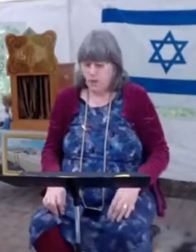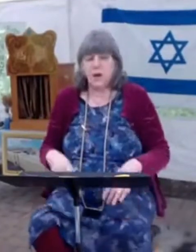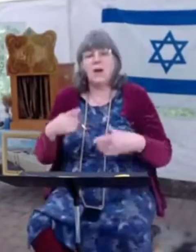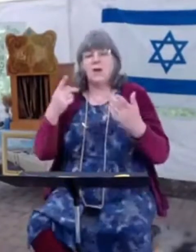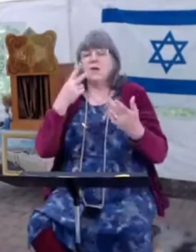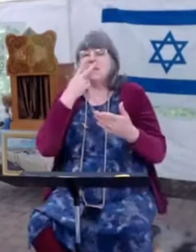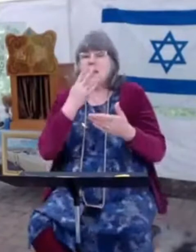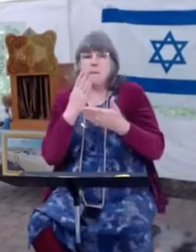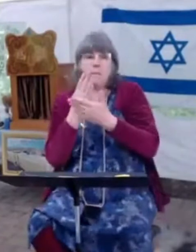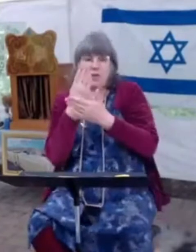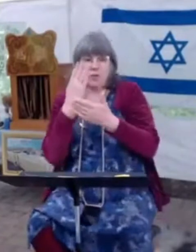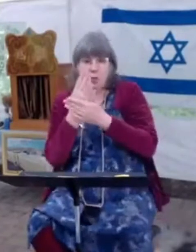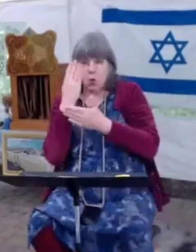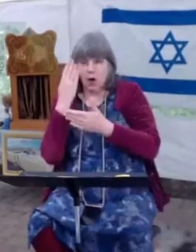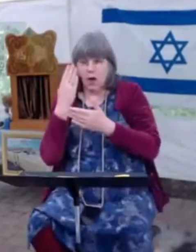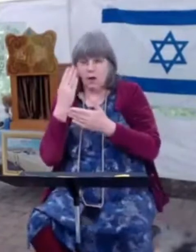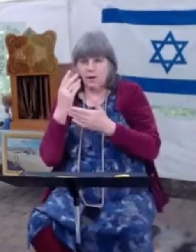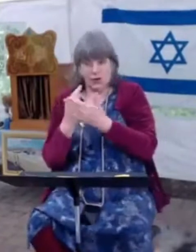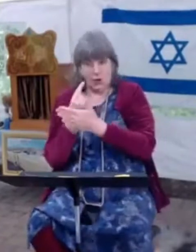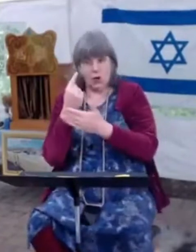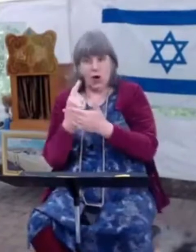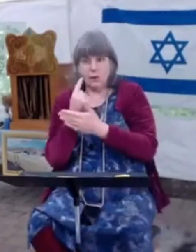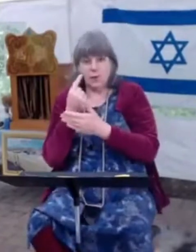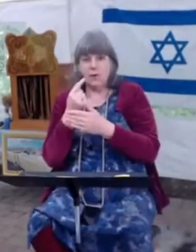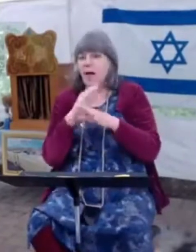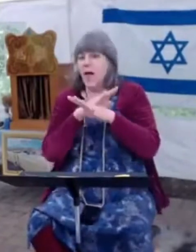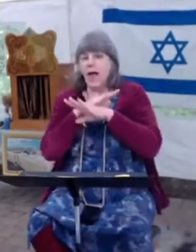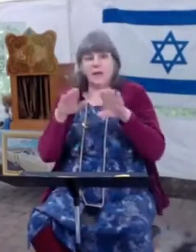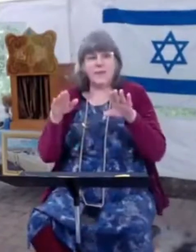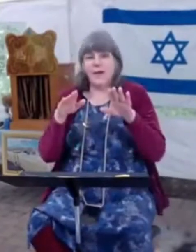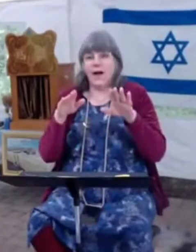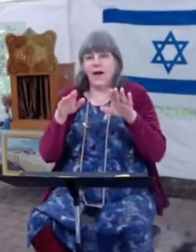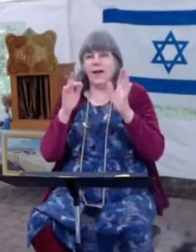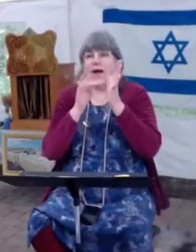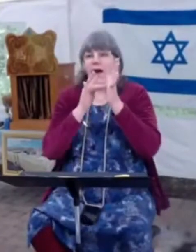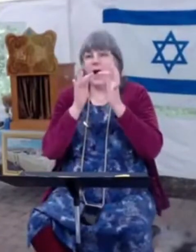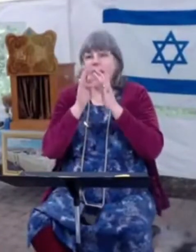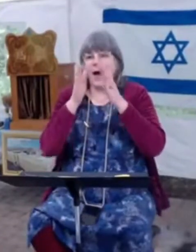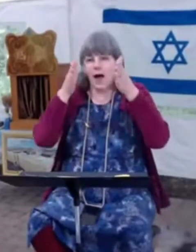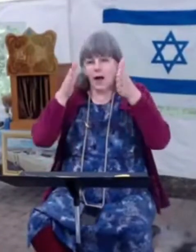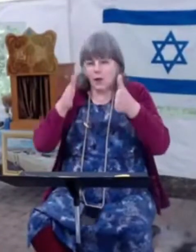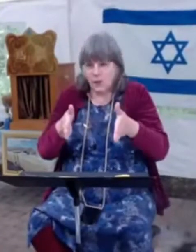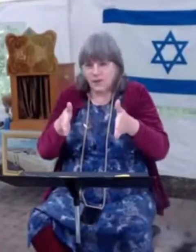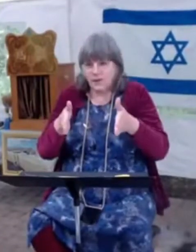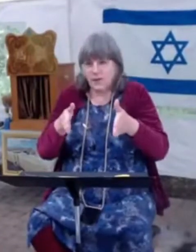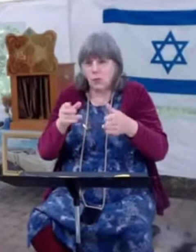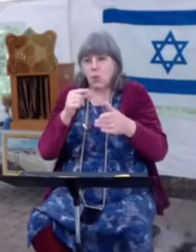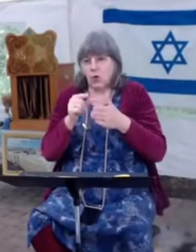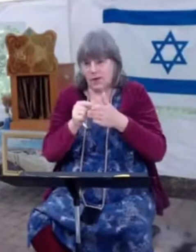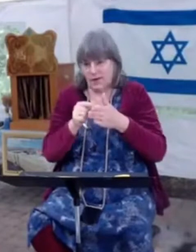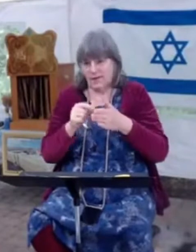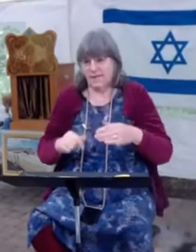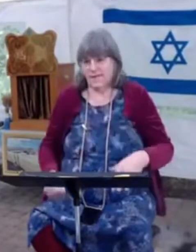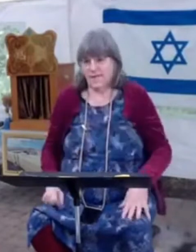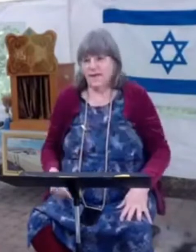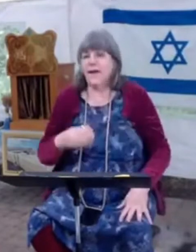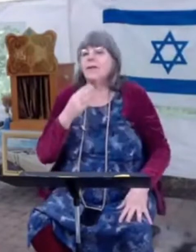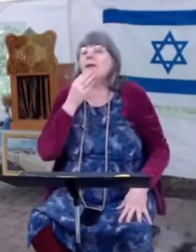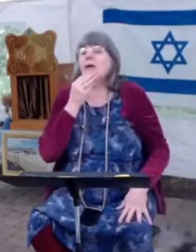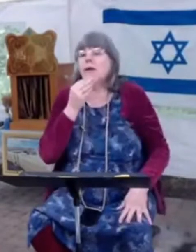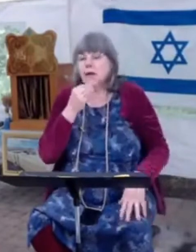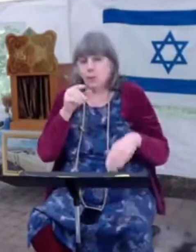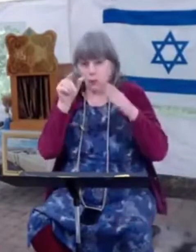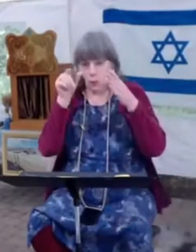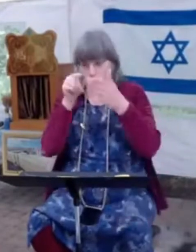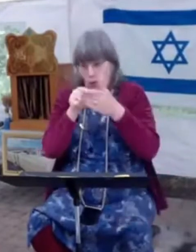it appears in a verbal form. Like proclaim the good news is a verb in Hebrew. not as a noun, but you can see three letters that